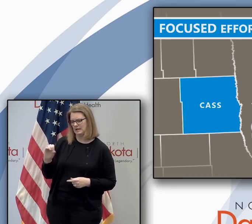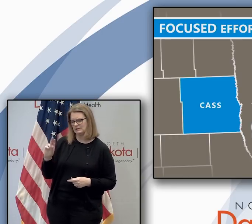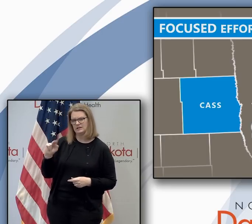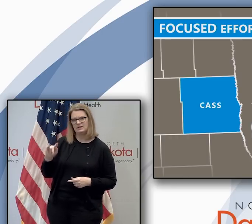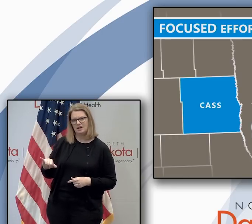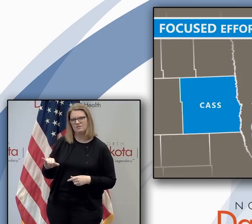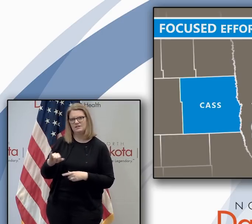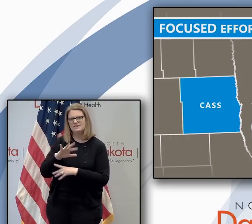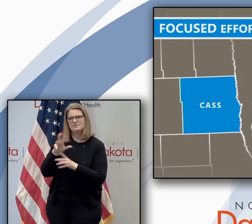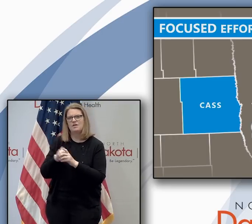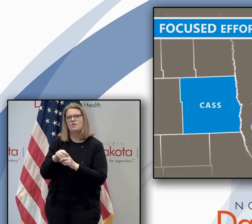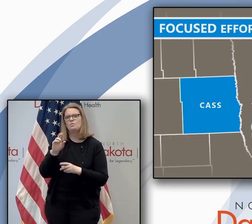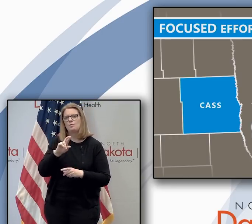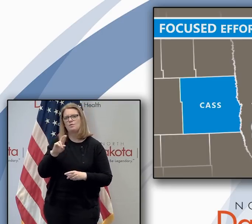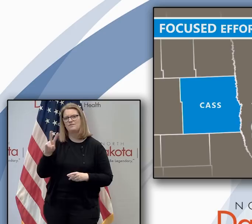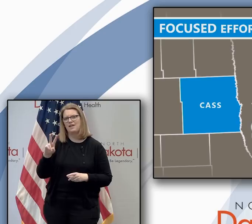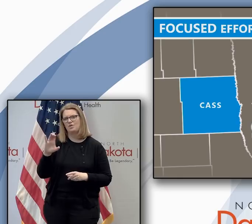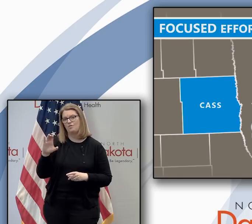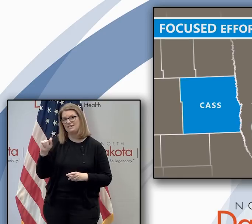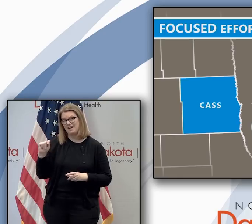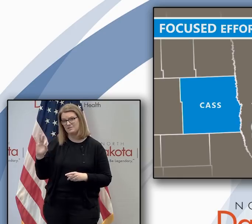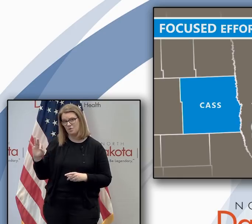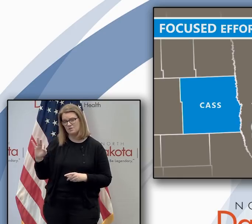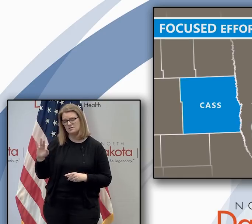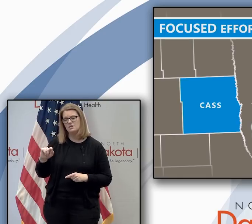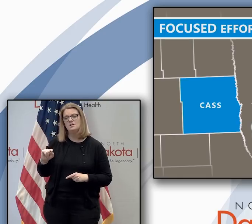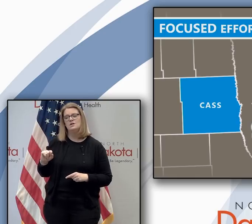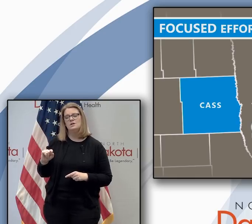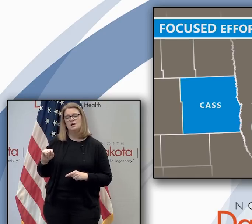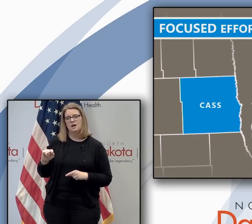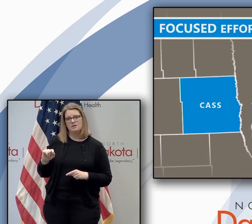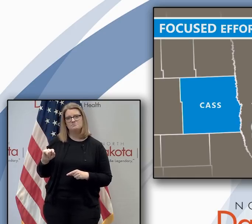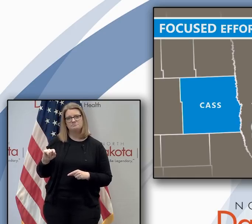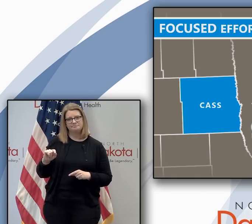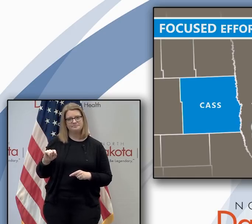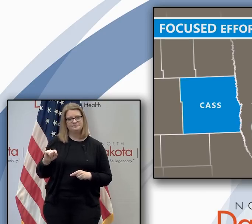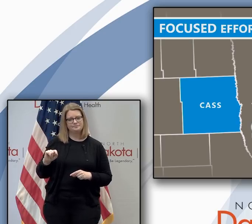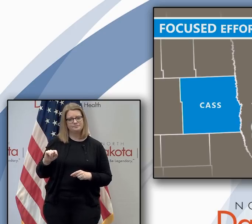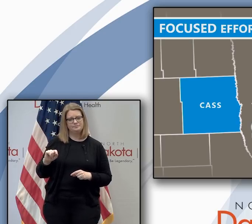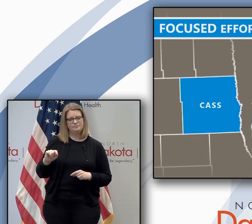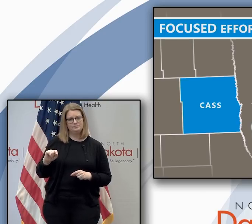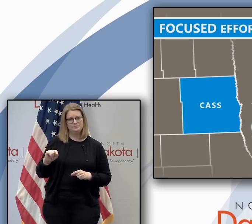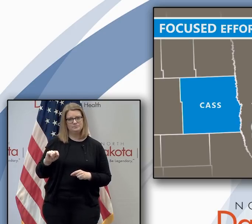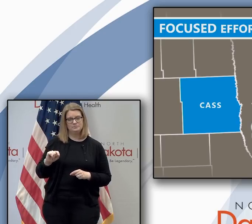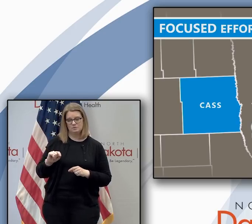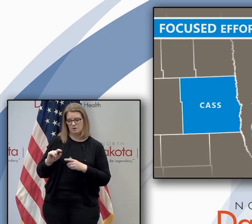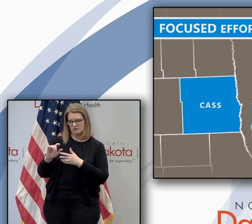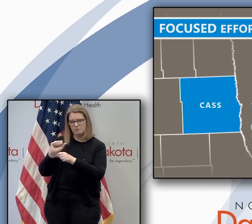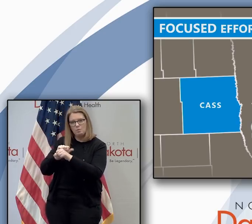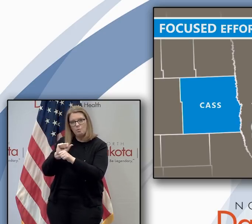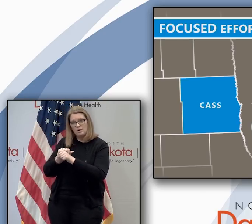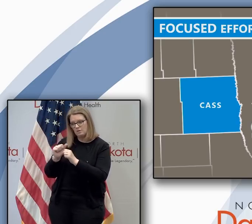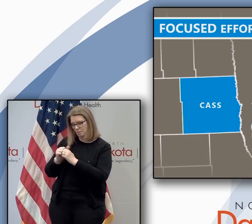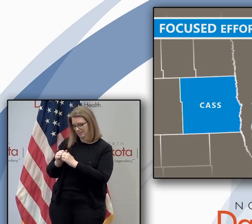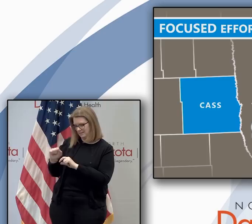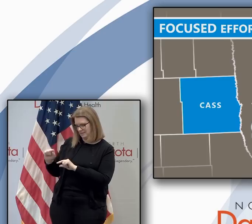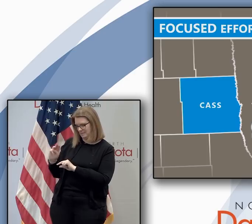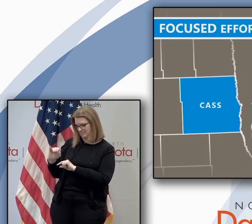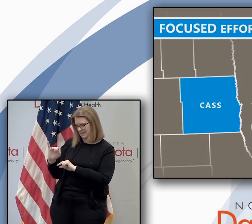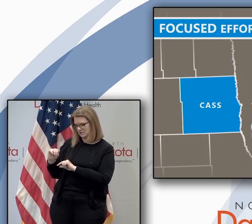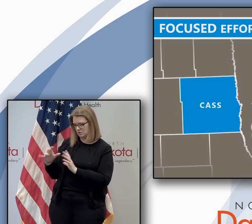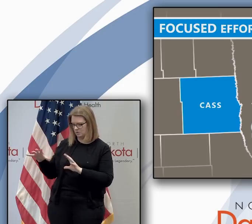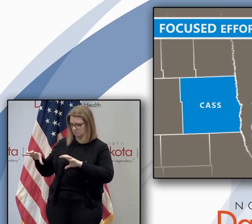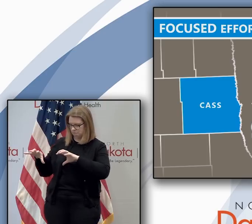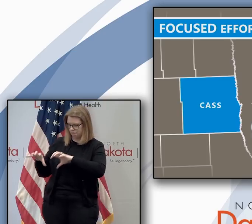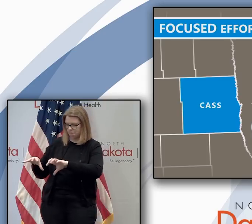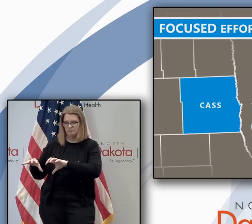River Valley COVID Task Force. And again, as you know, that we are teaming up with Minnesota and